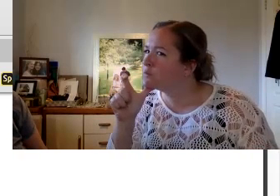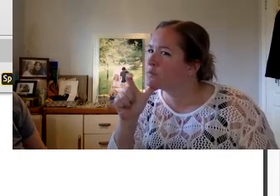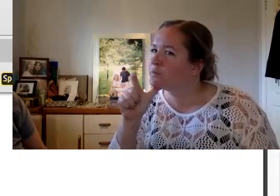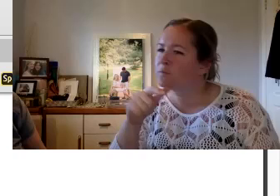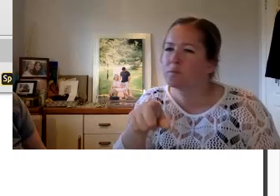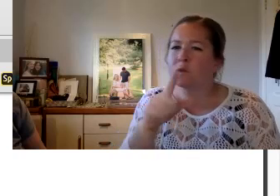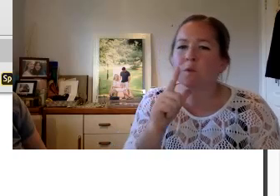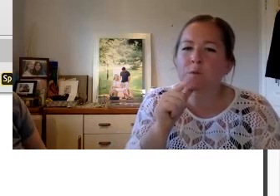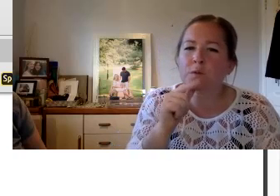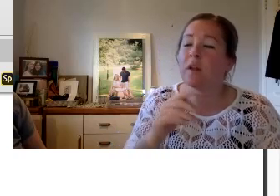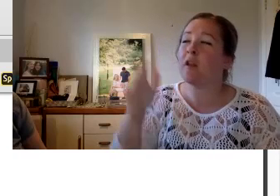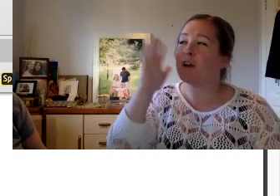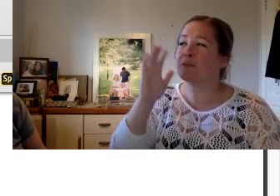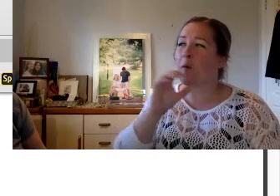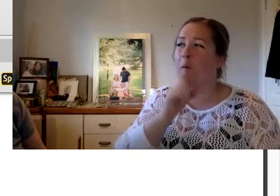Who.